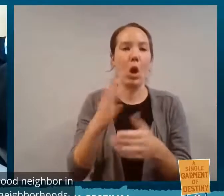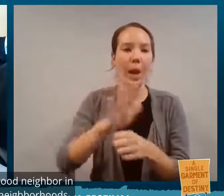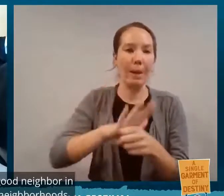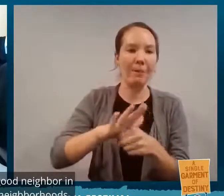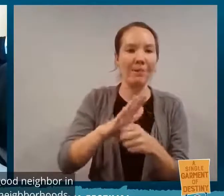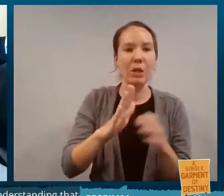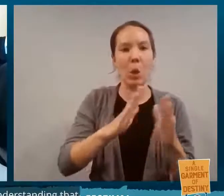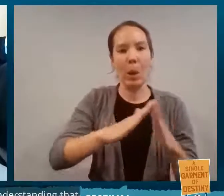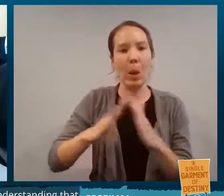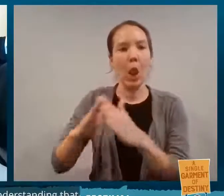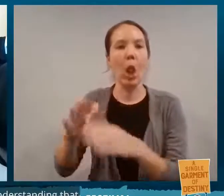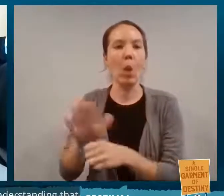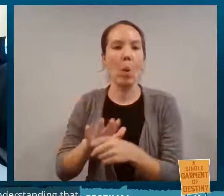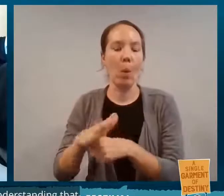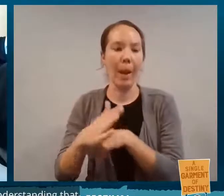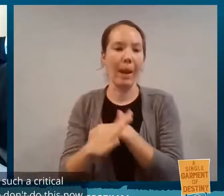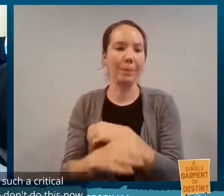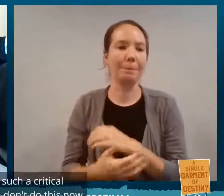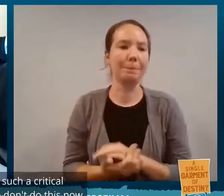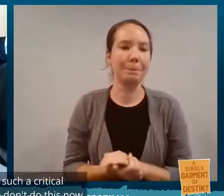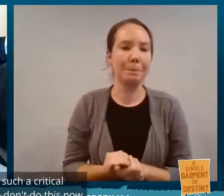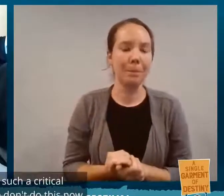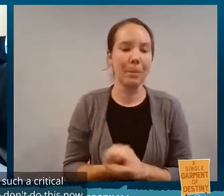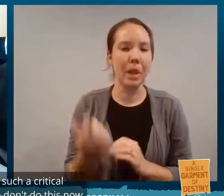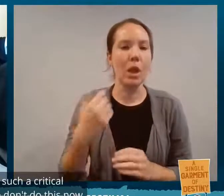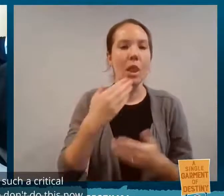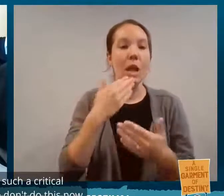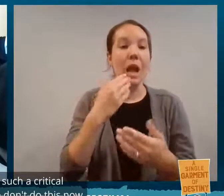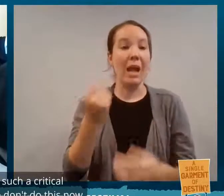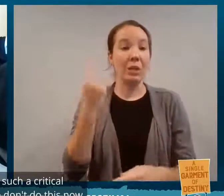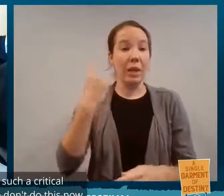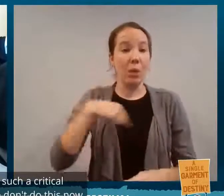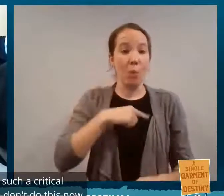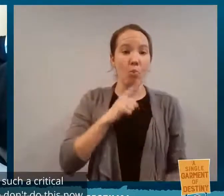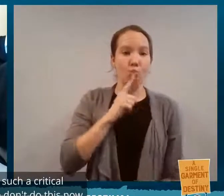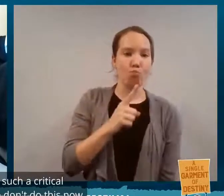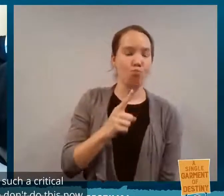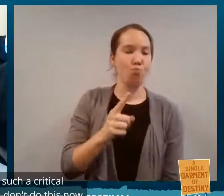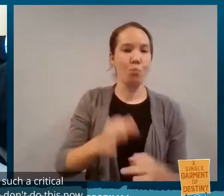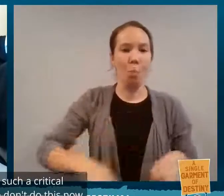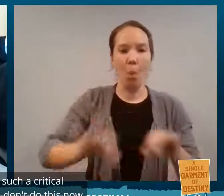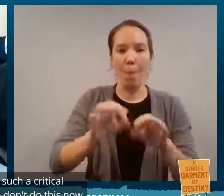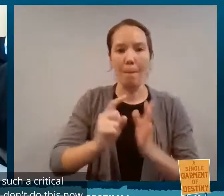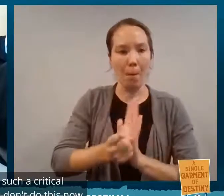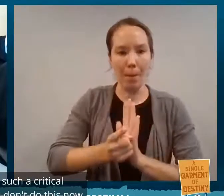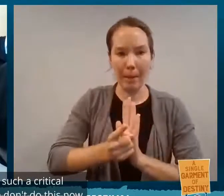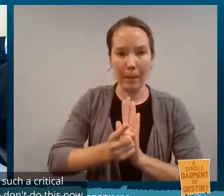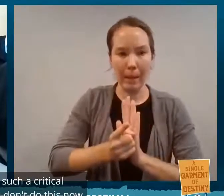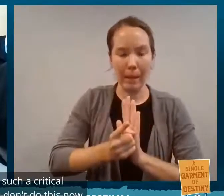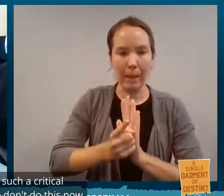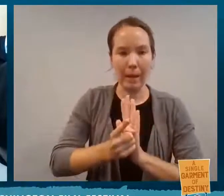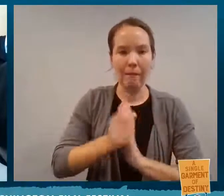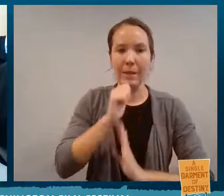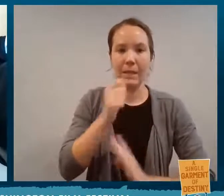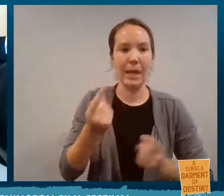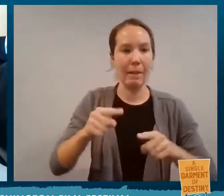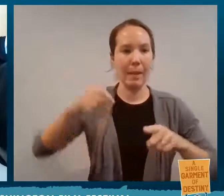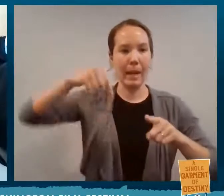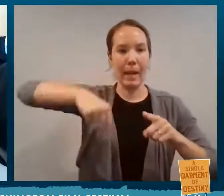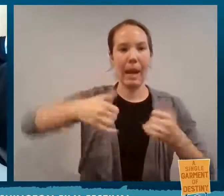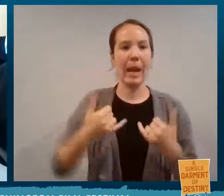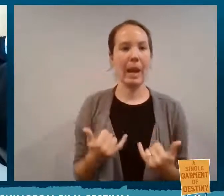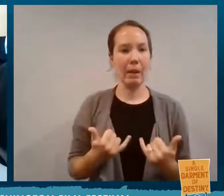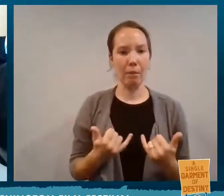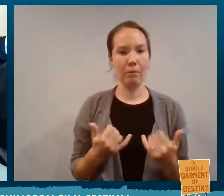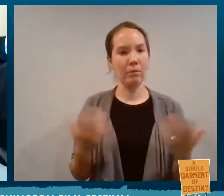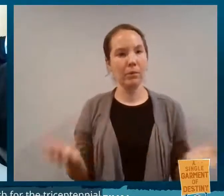local neighborhoods. There's an understanding that we are at such a critical moment. If we don't do this now,